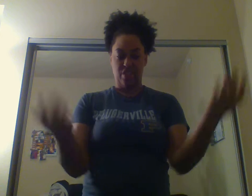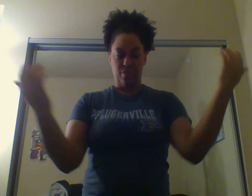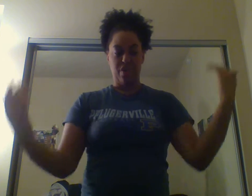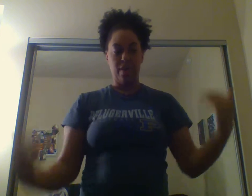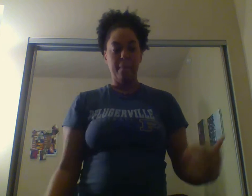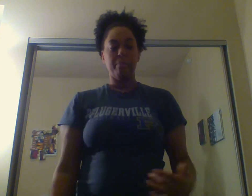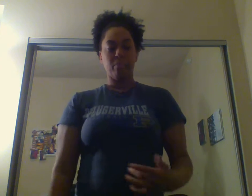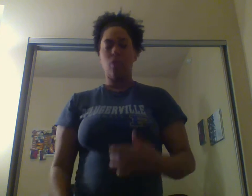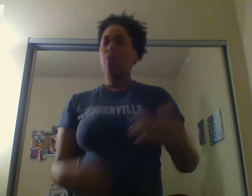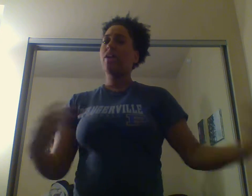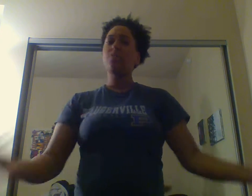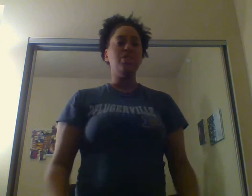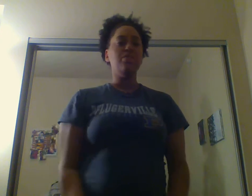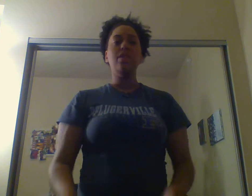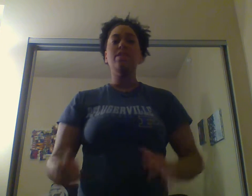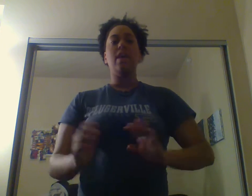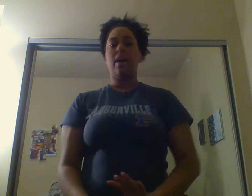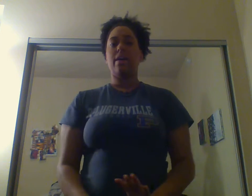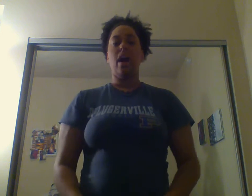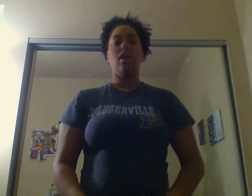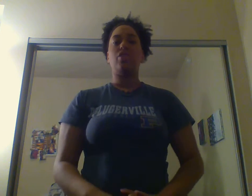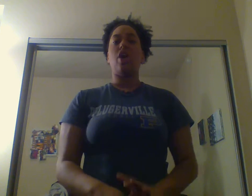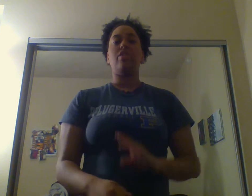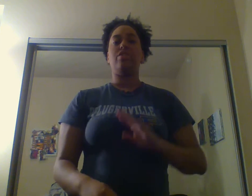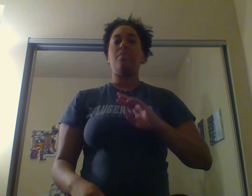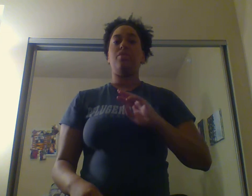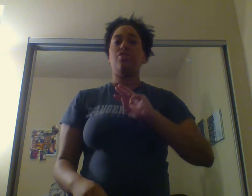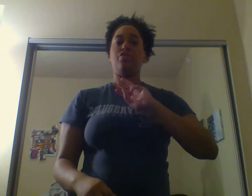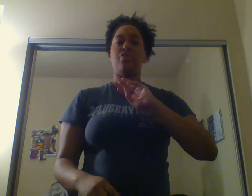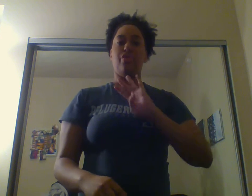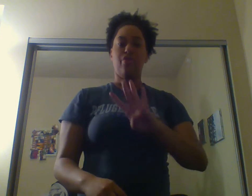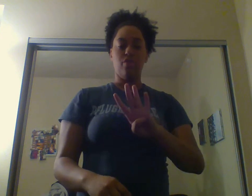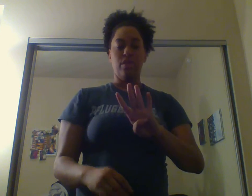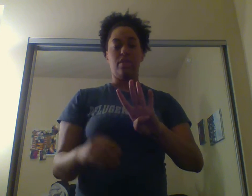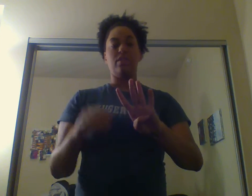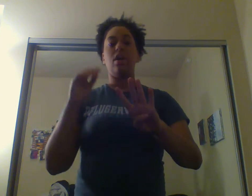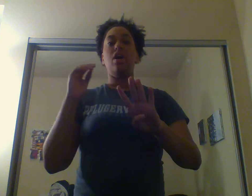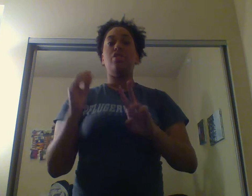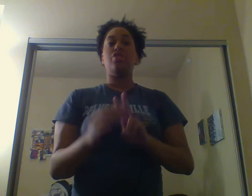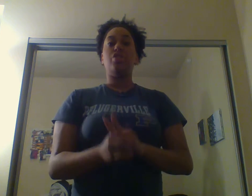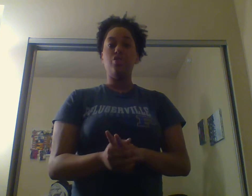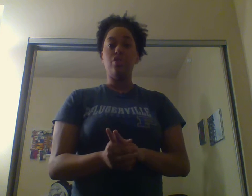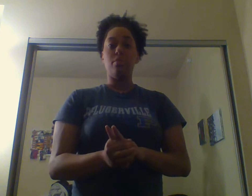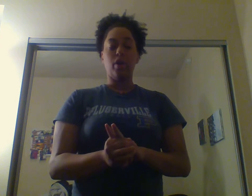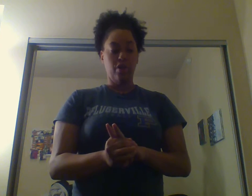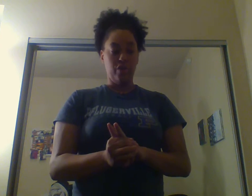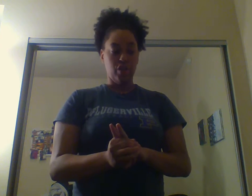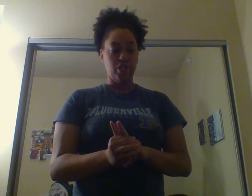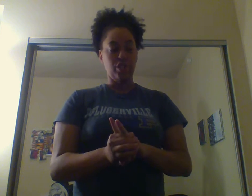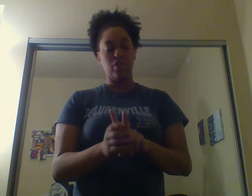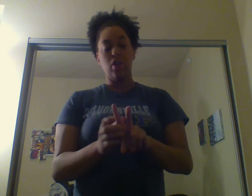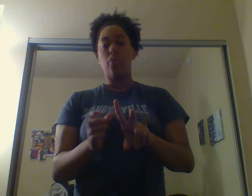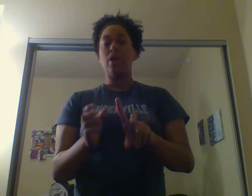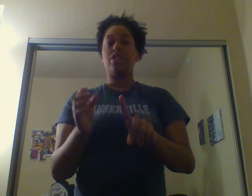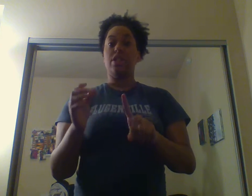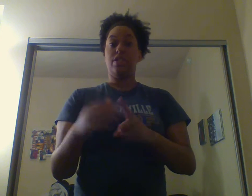with. Why do we do this? Gauss argues that we do this for four reasons. Two of them are convergence, which is to